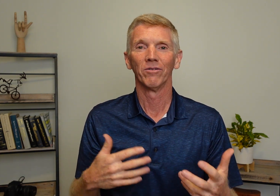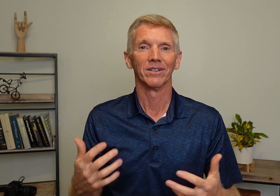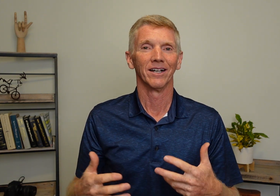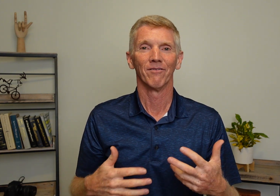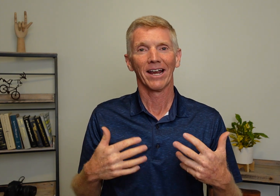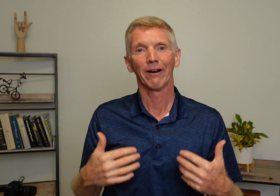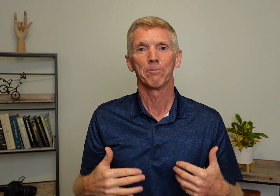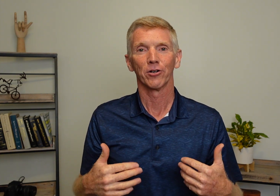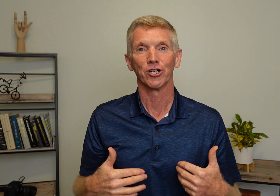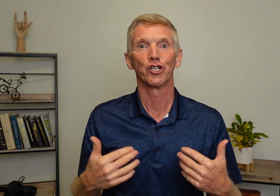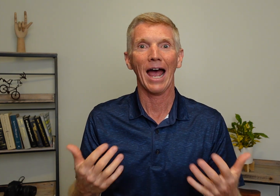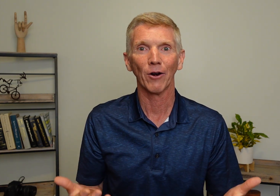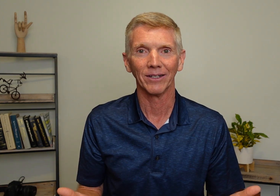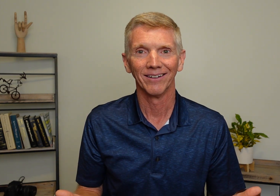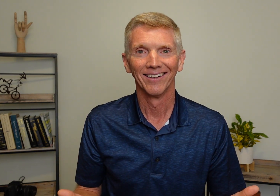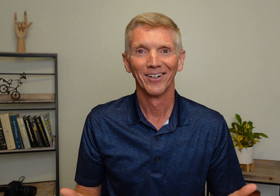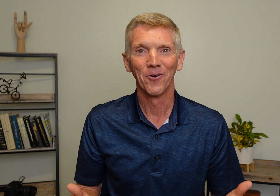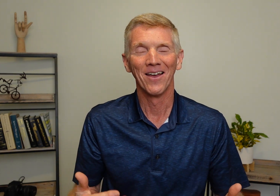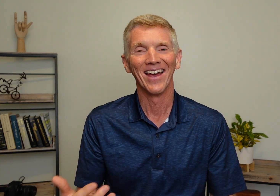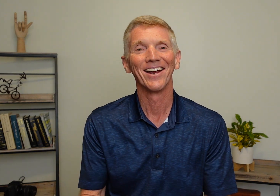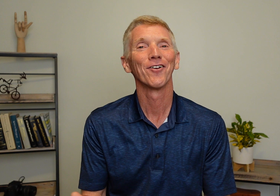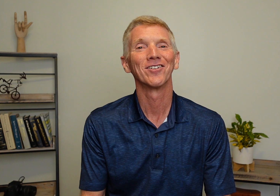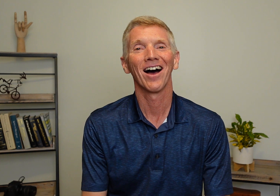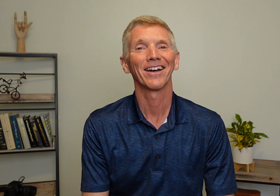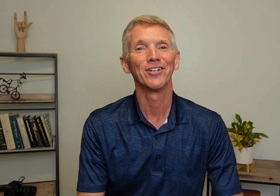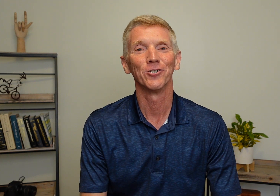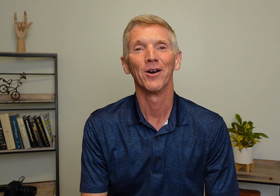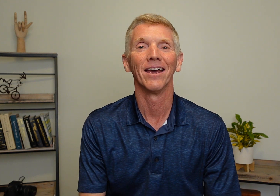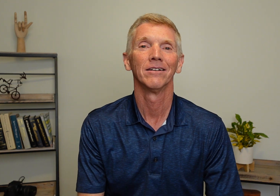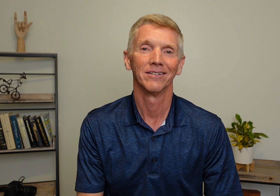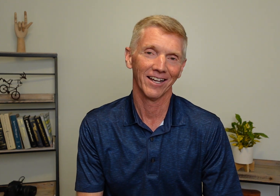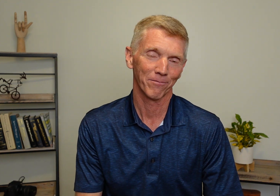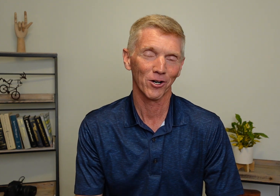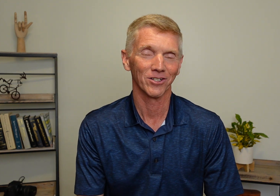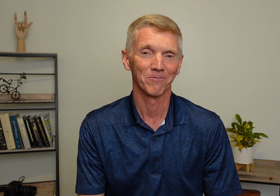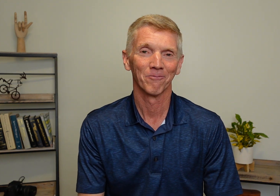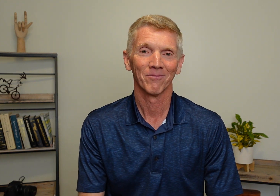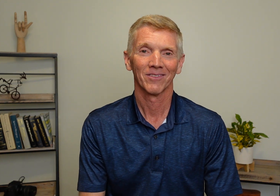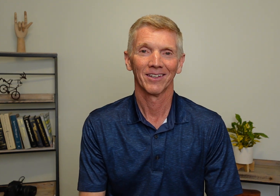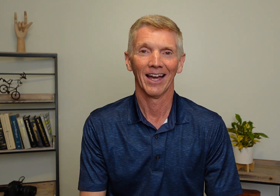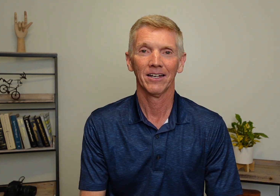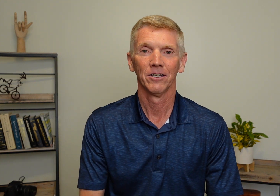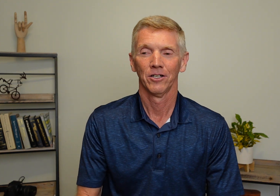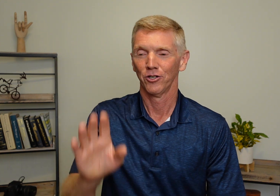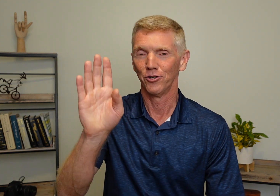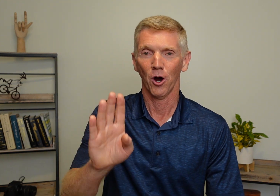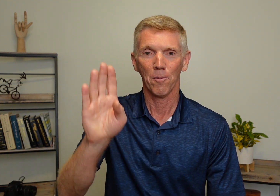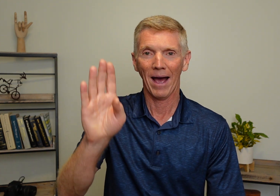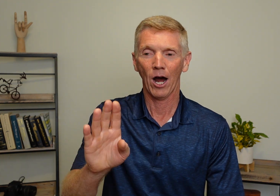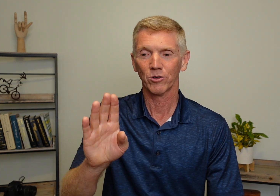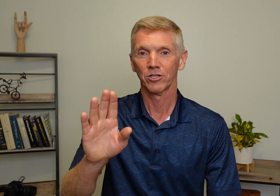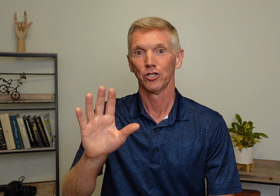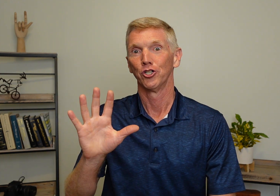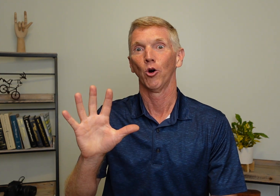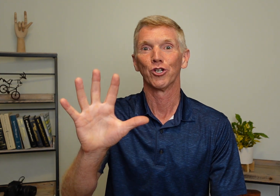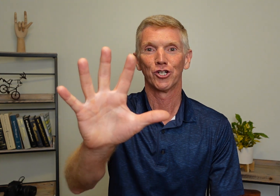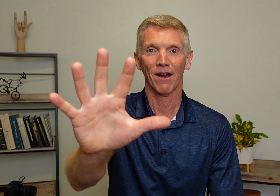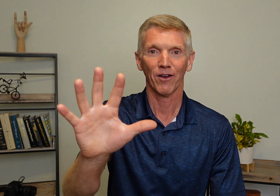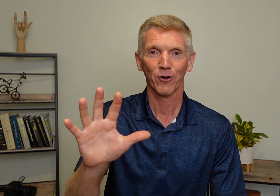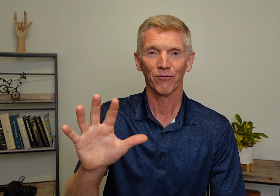equivalent of a hearing person shouting when they hear they're talking to a deaf person, okay? Don't bounce, don't shove it in their